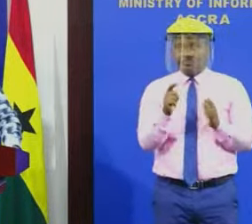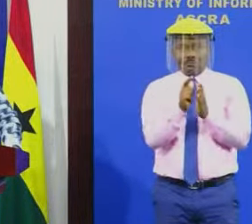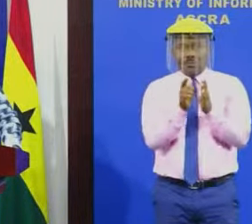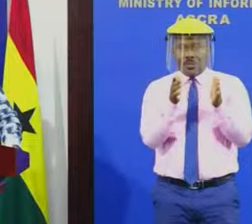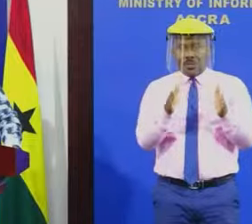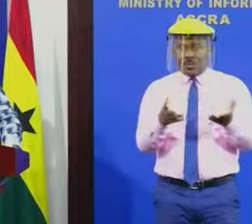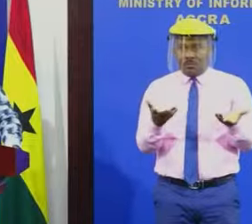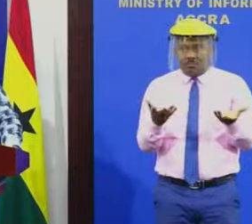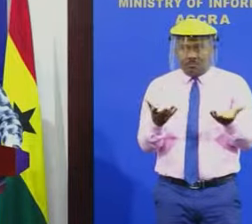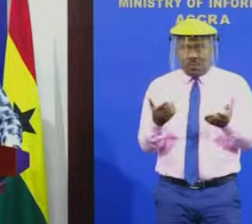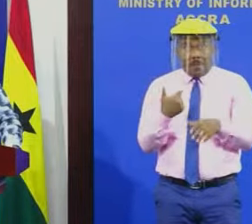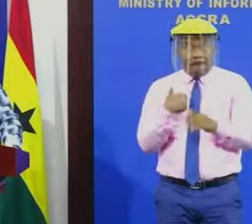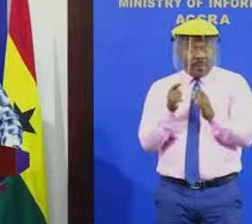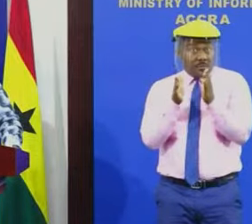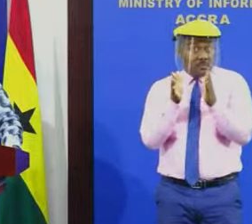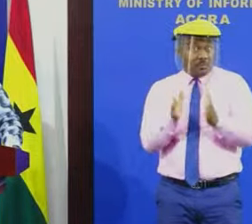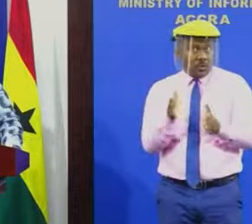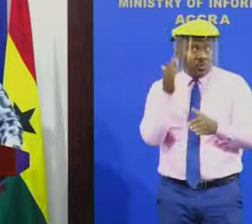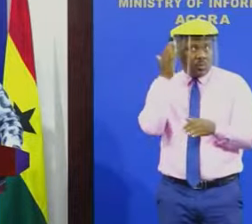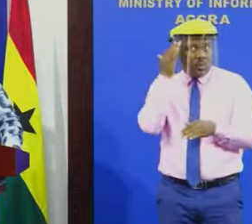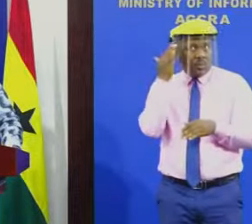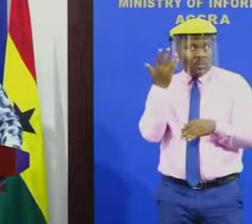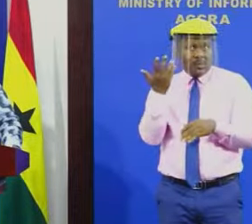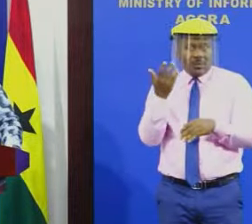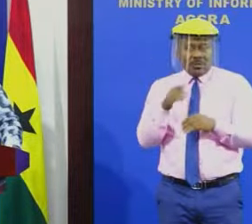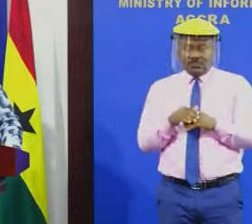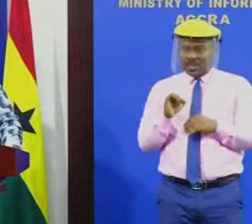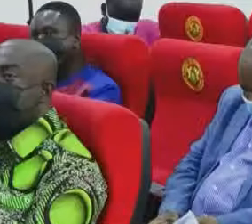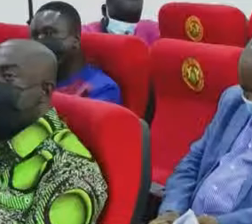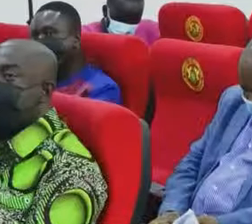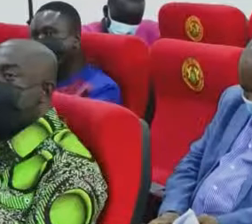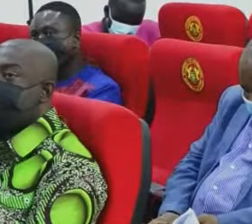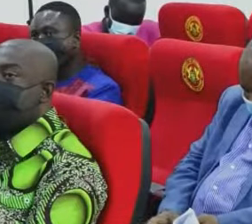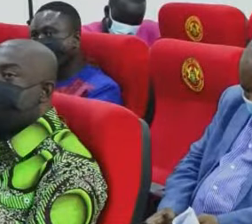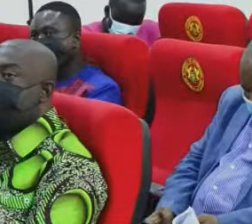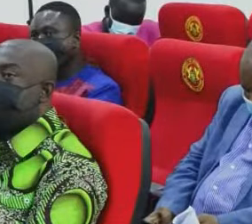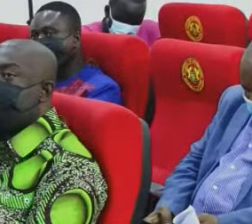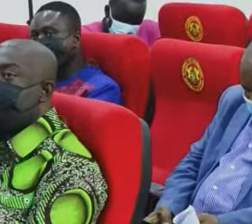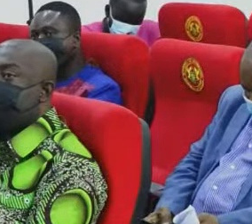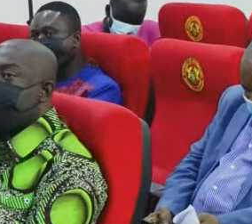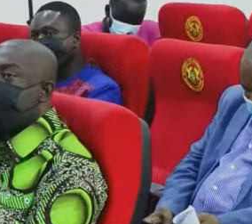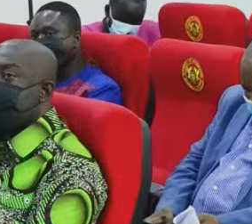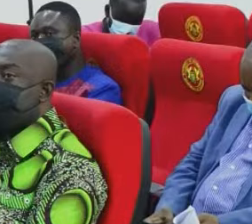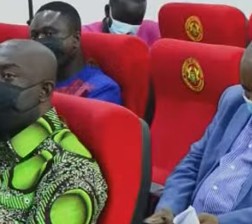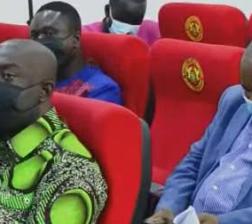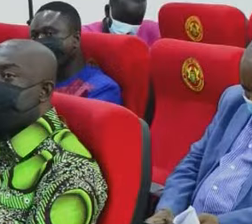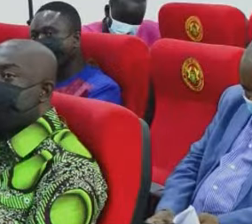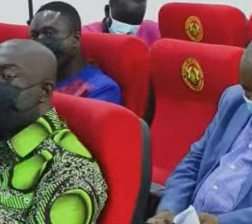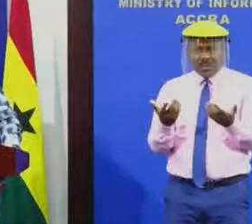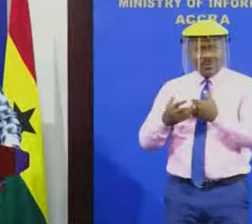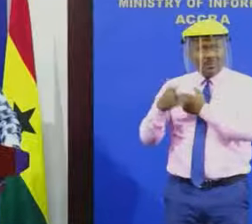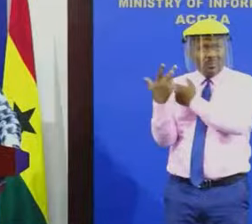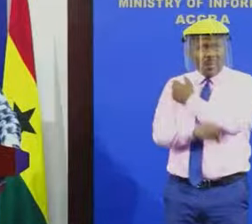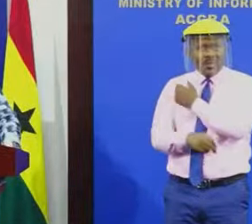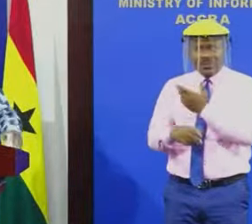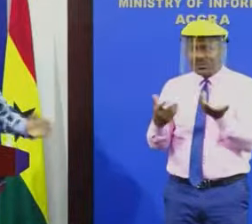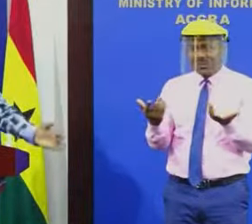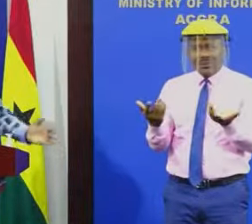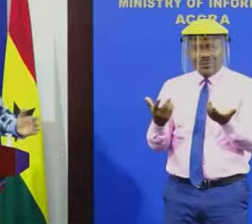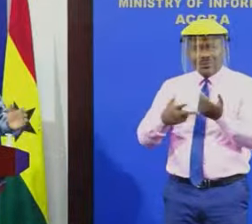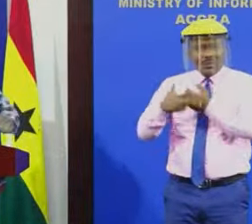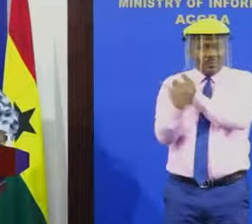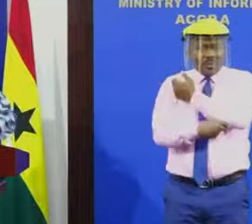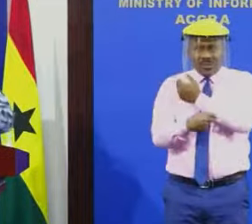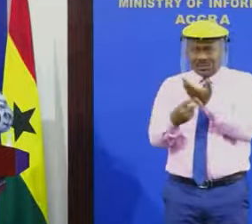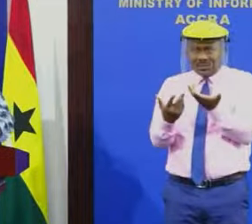as a lawyer myself, you know that it is very difficult if a law is not provided that deals with a crime. You can't be prosecuting somebody when you